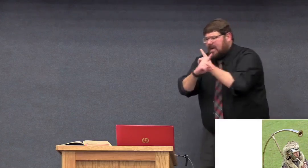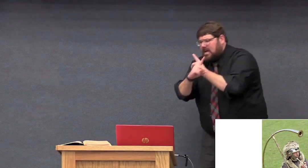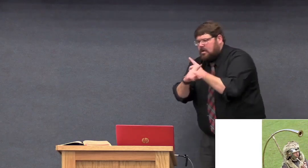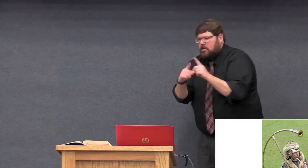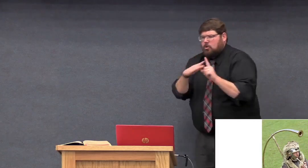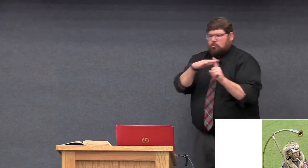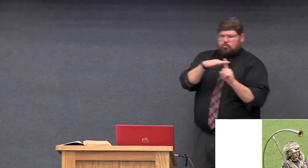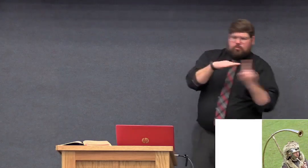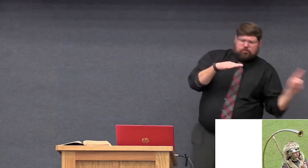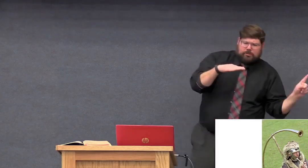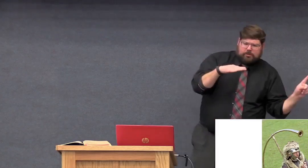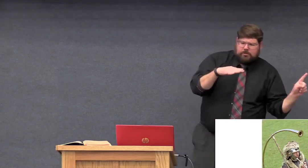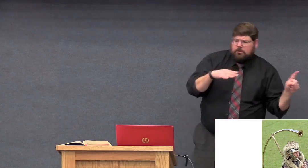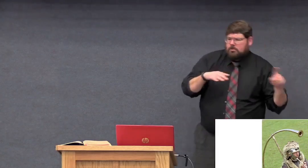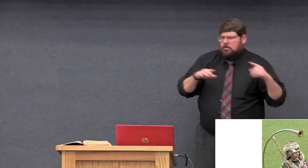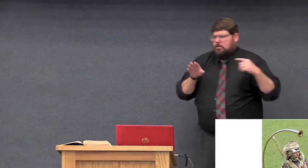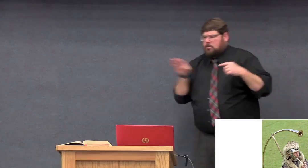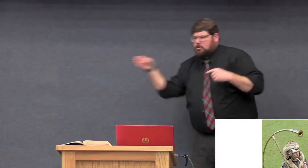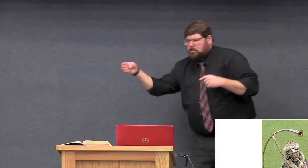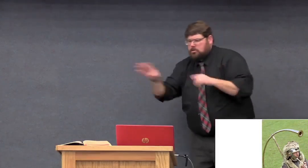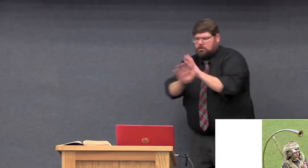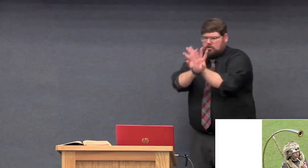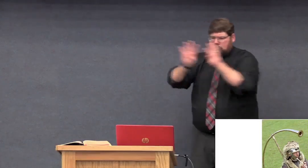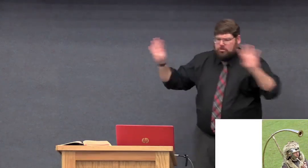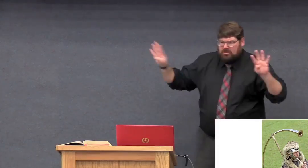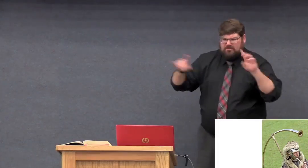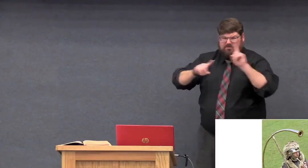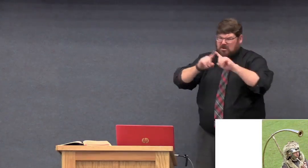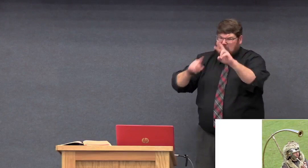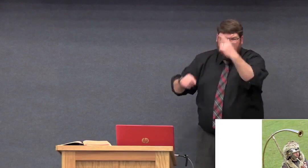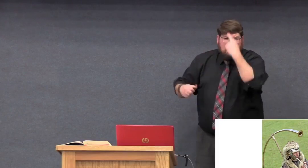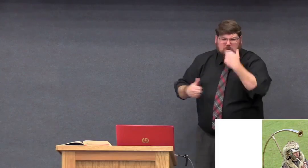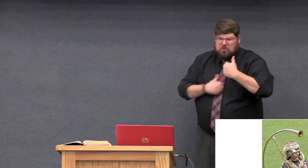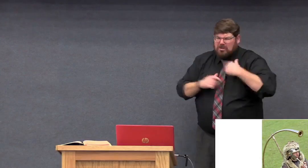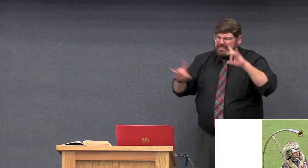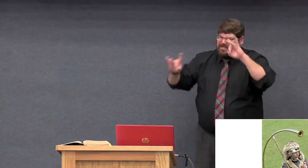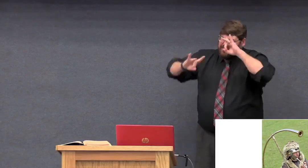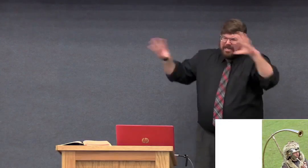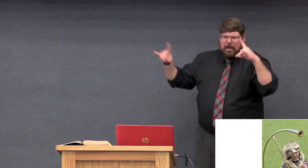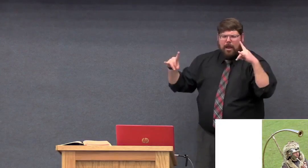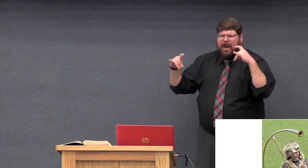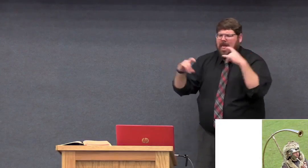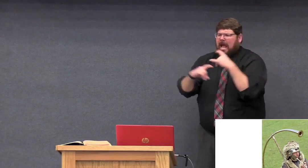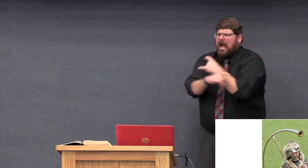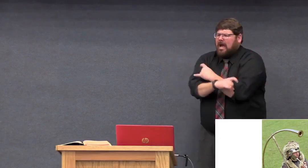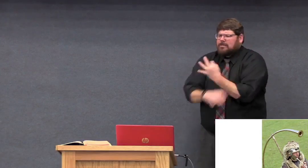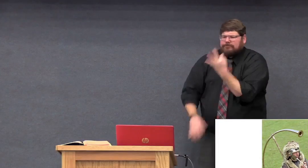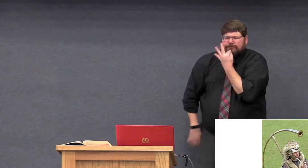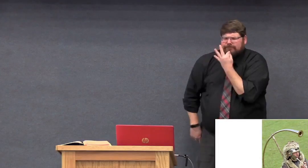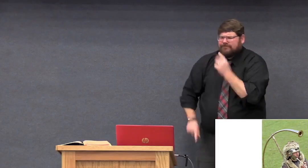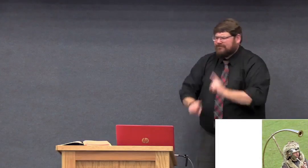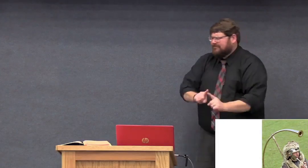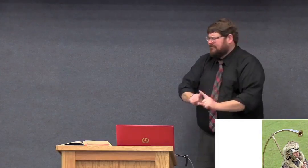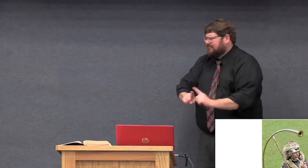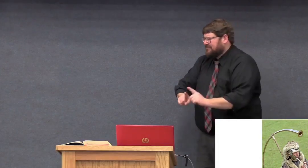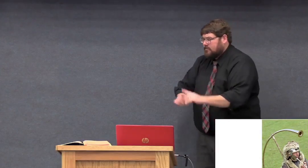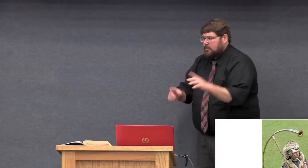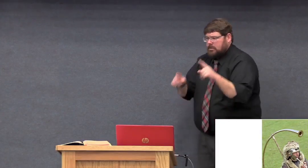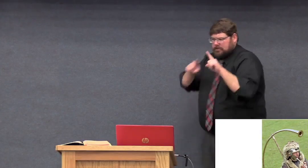There were different sounds that he had to declare, or different beats that if he had to attack or retreat or